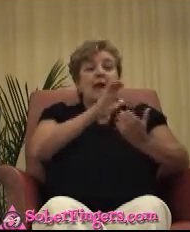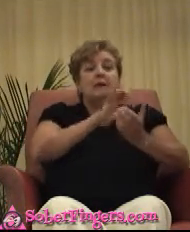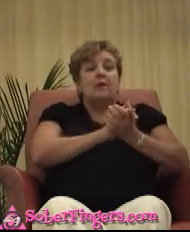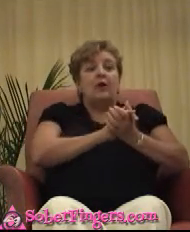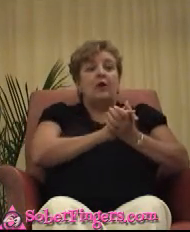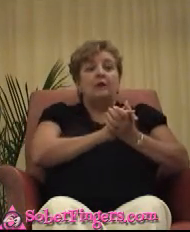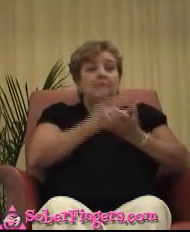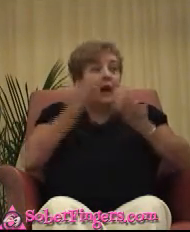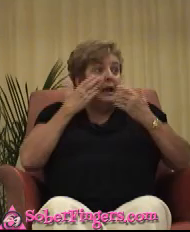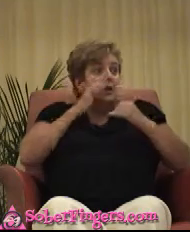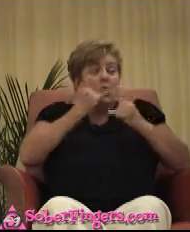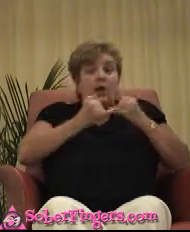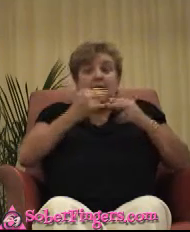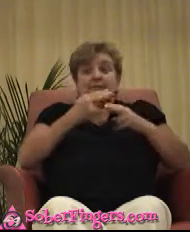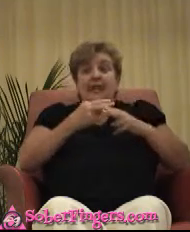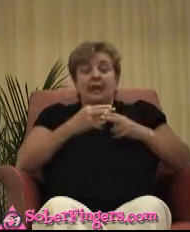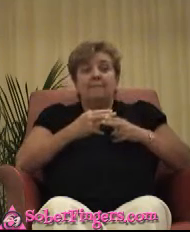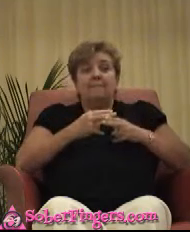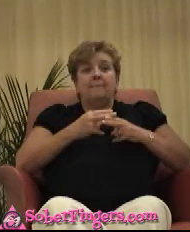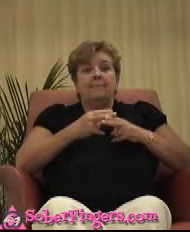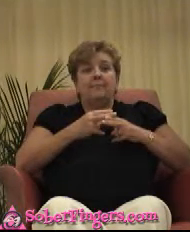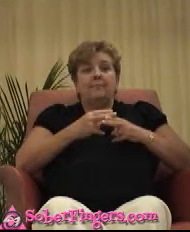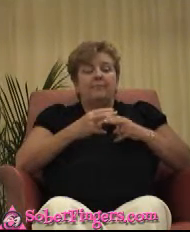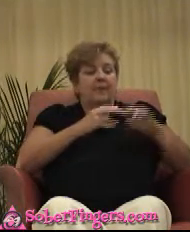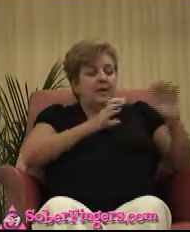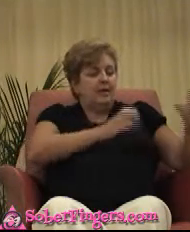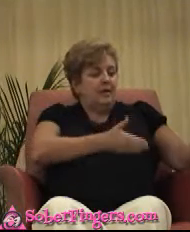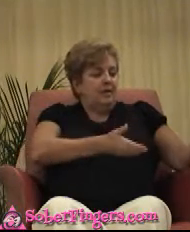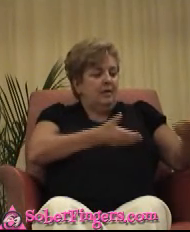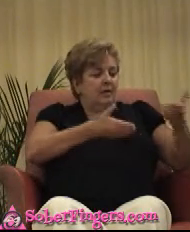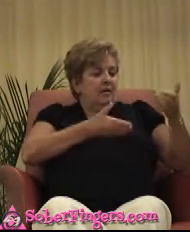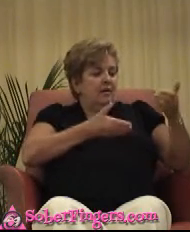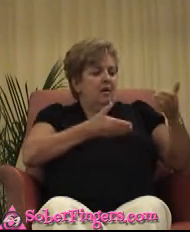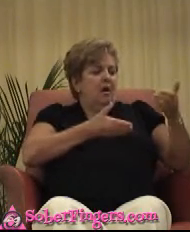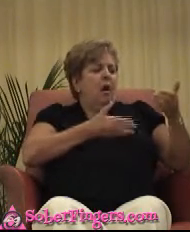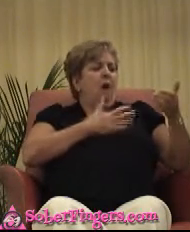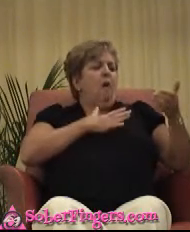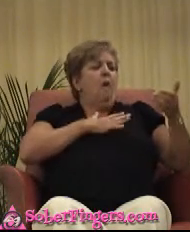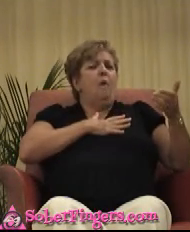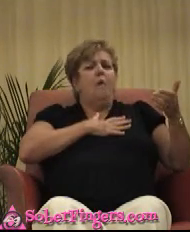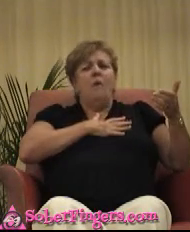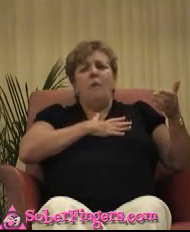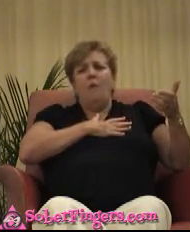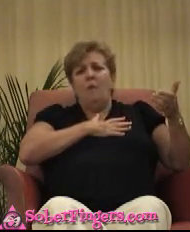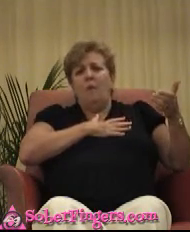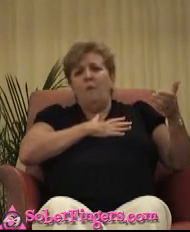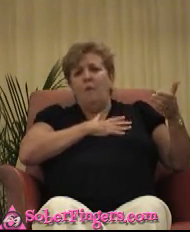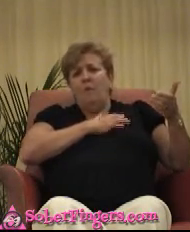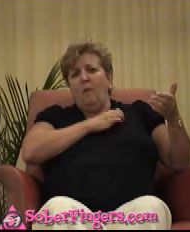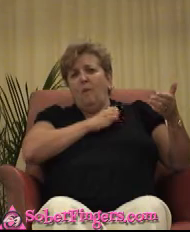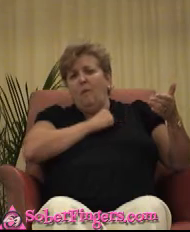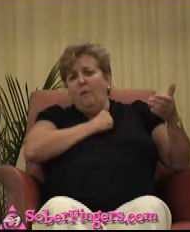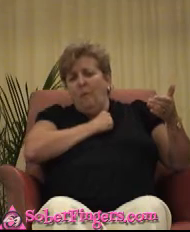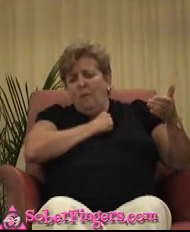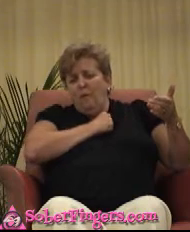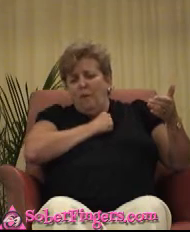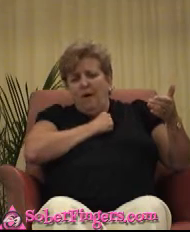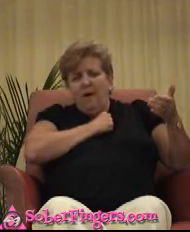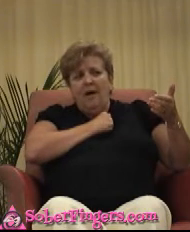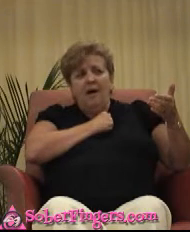name. And I picked up my granddaughter, and she took my heart as quickly as my daughter had. I'm hardly into treatment, and I'm already